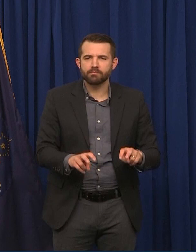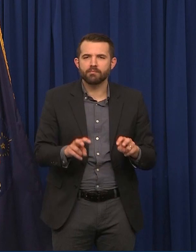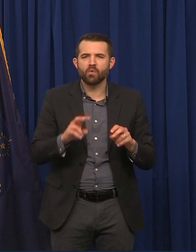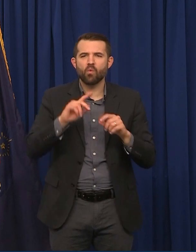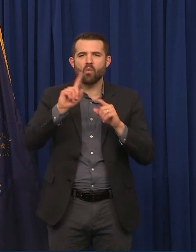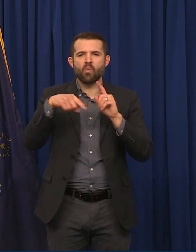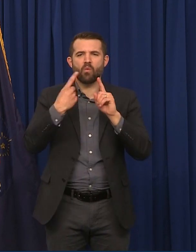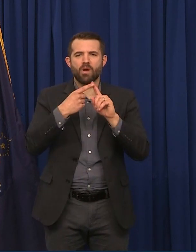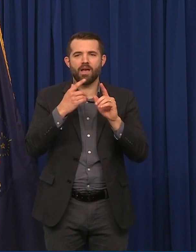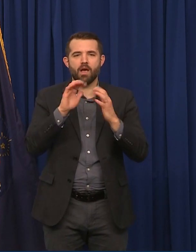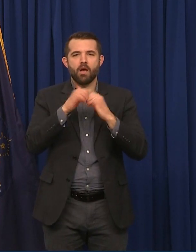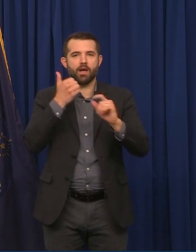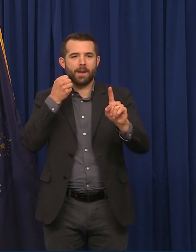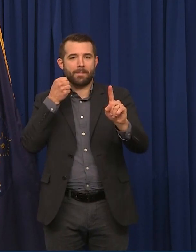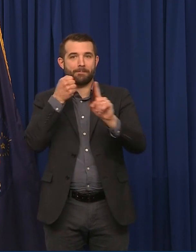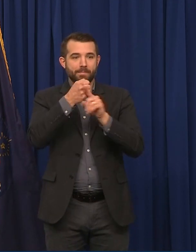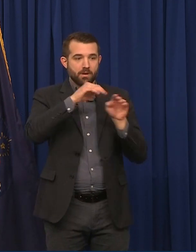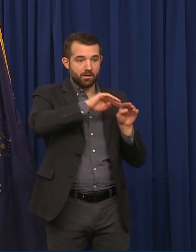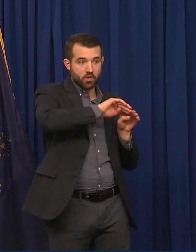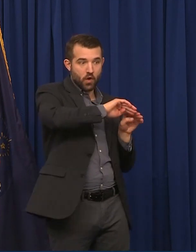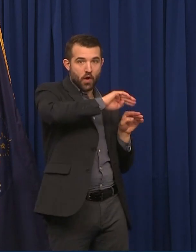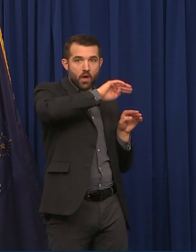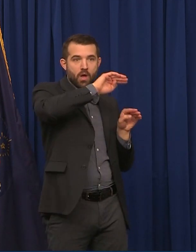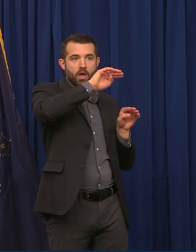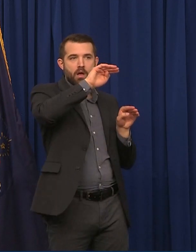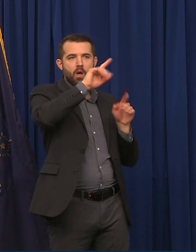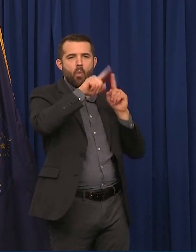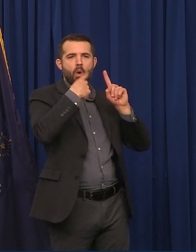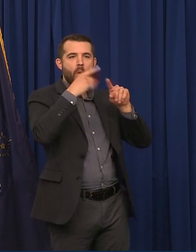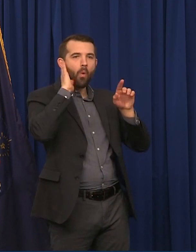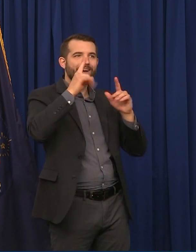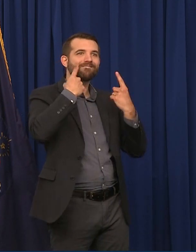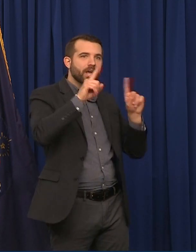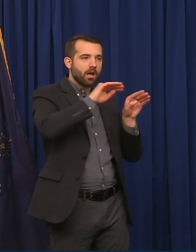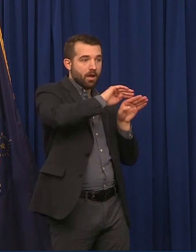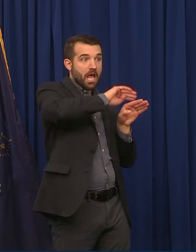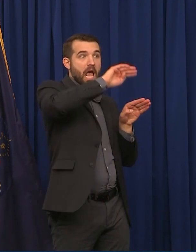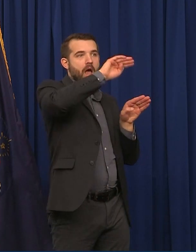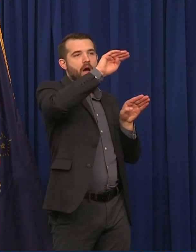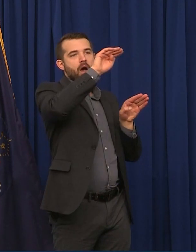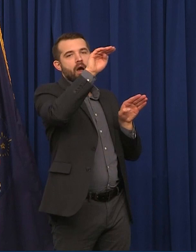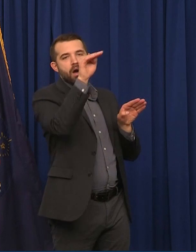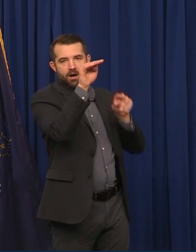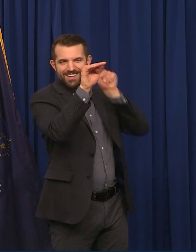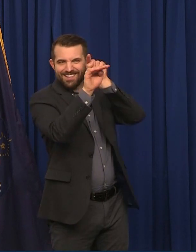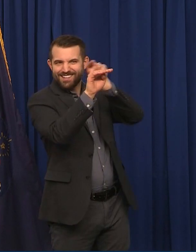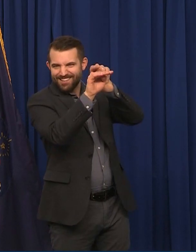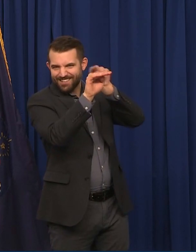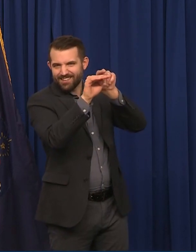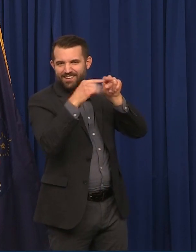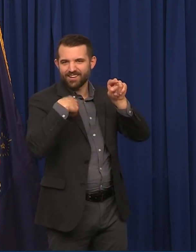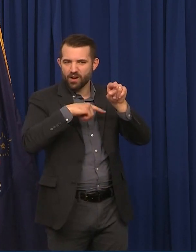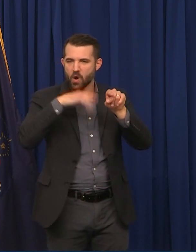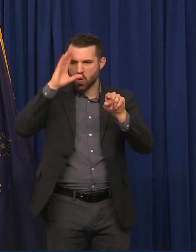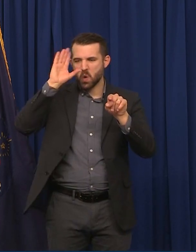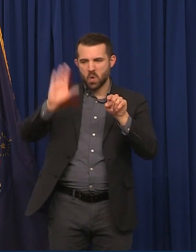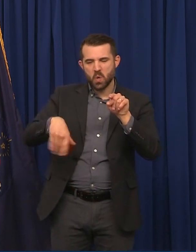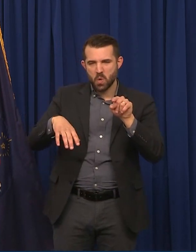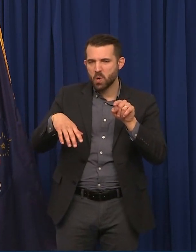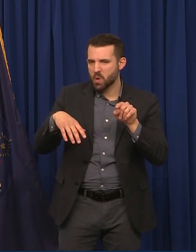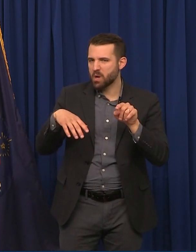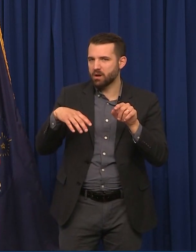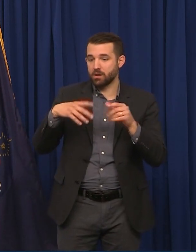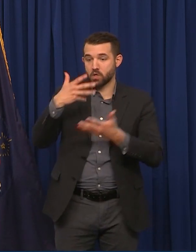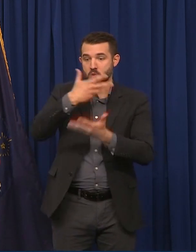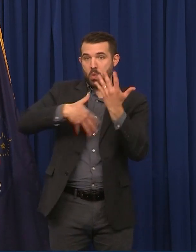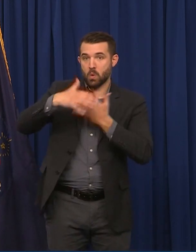next week or the week after. What I mean by that is that we know that social distancing is the best vaccine we've got. But